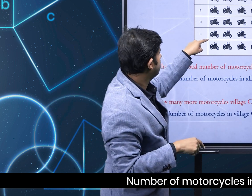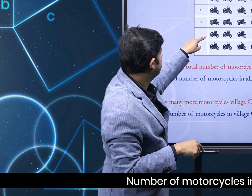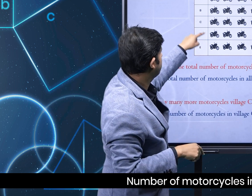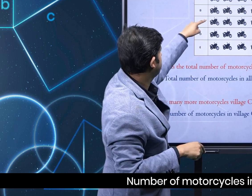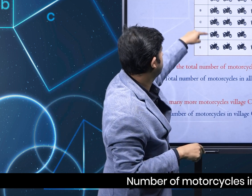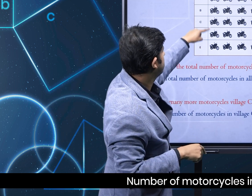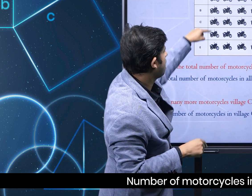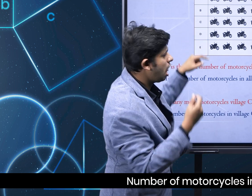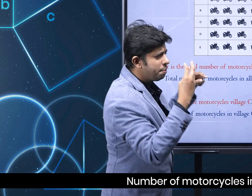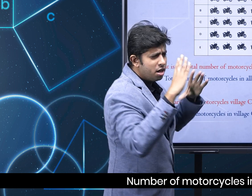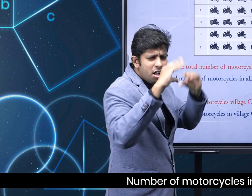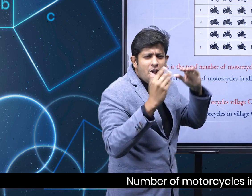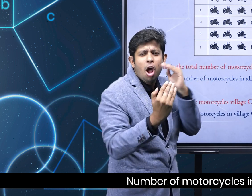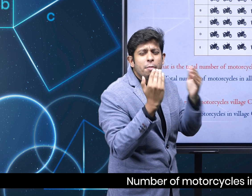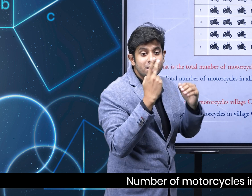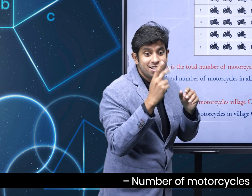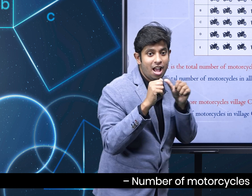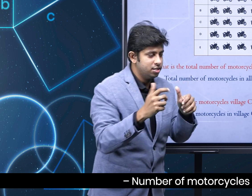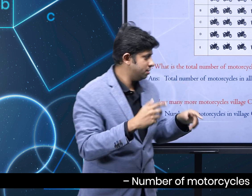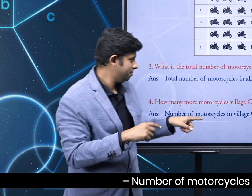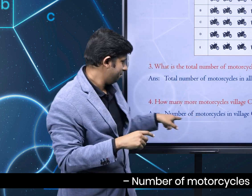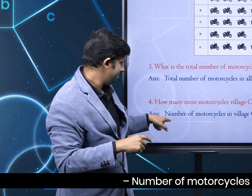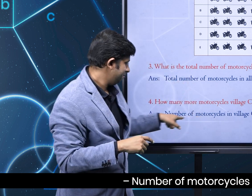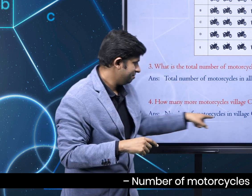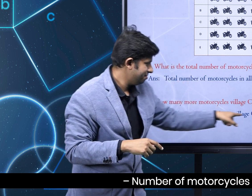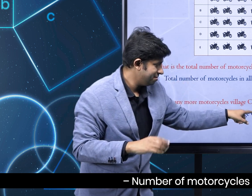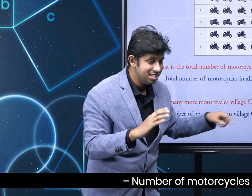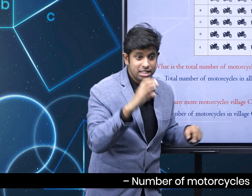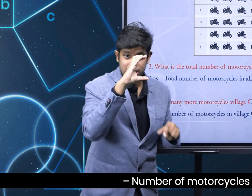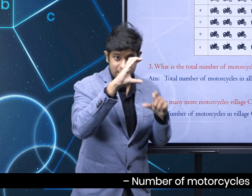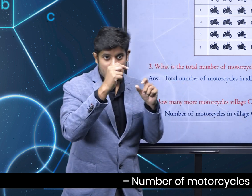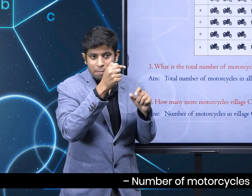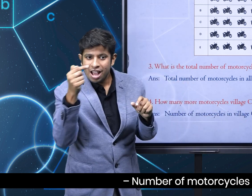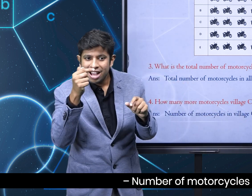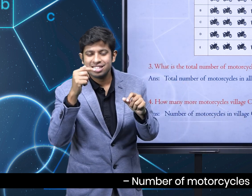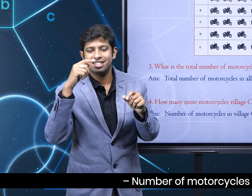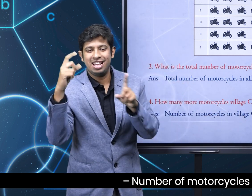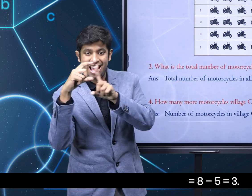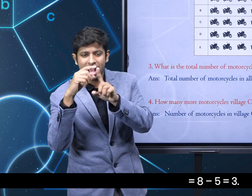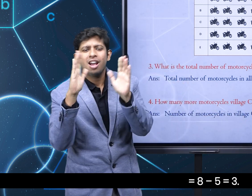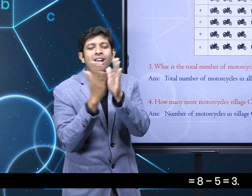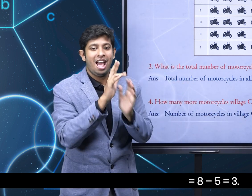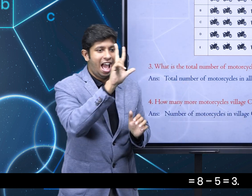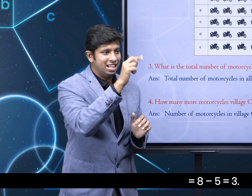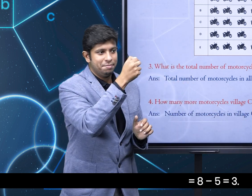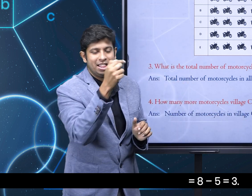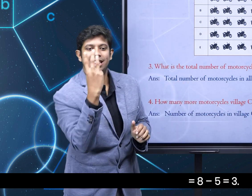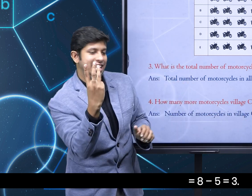Number of motorcycles in village C minus number of motorcycles in village B equals to 8 minus 5 equals to